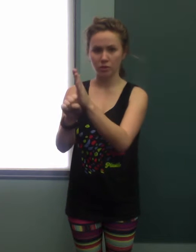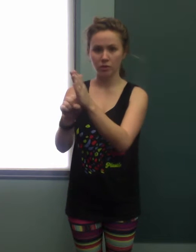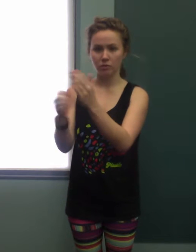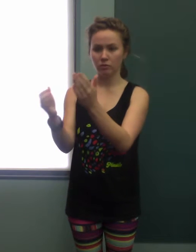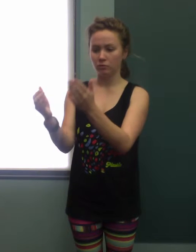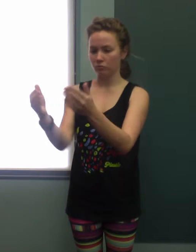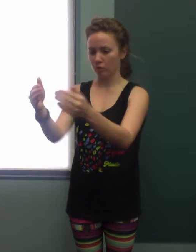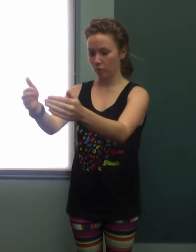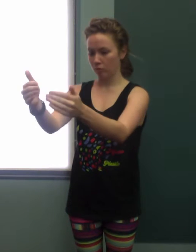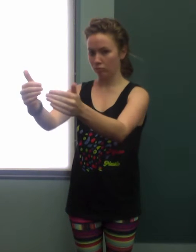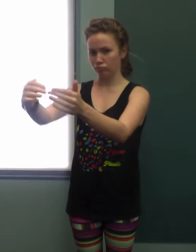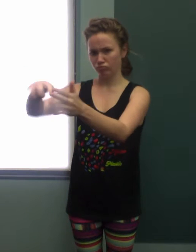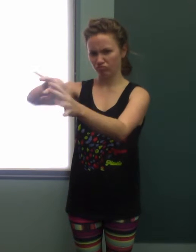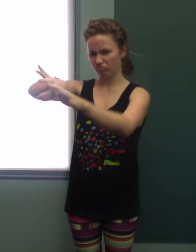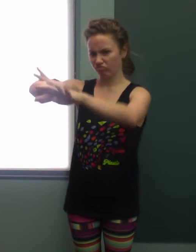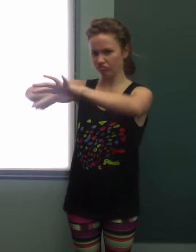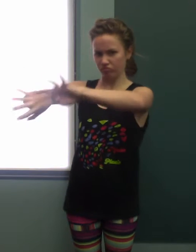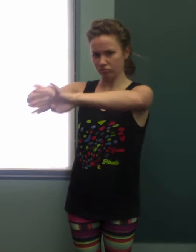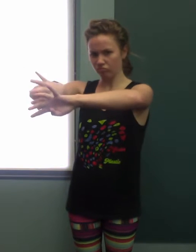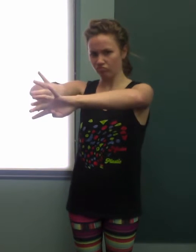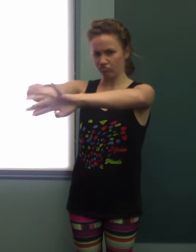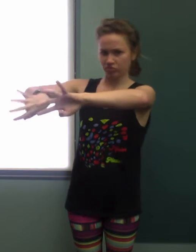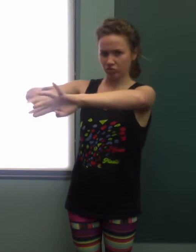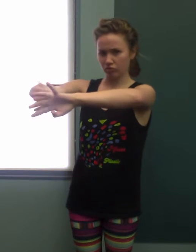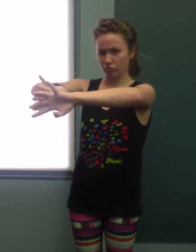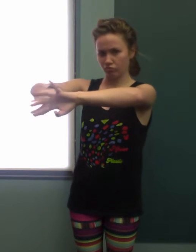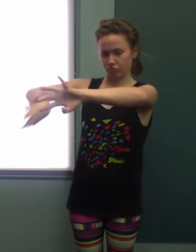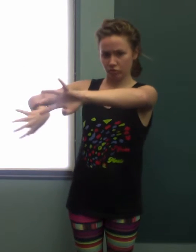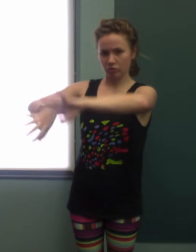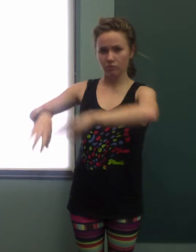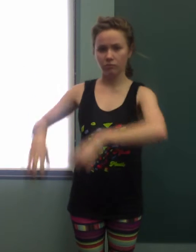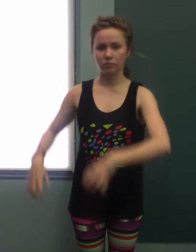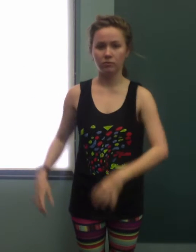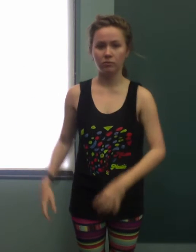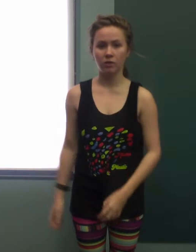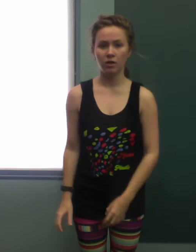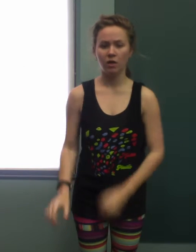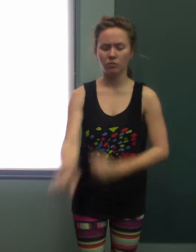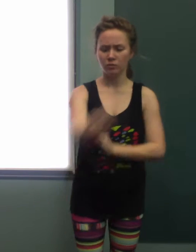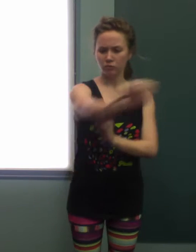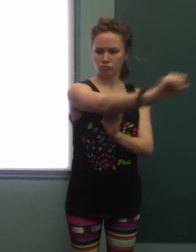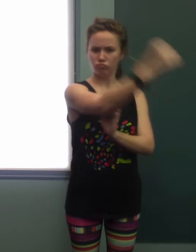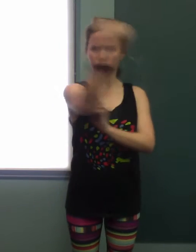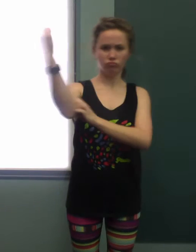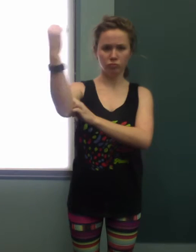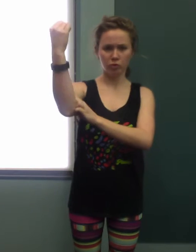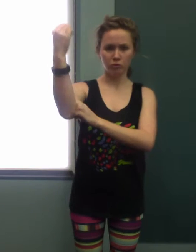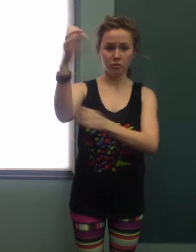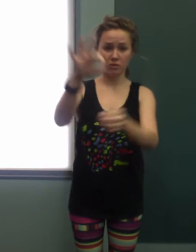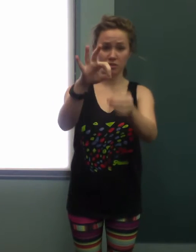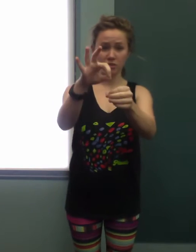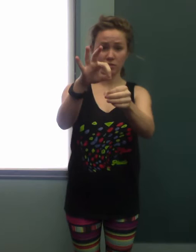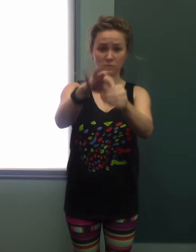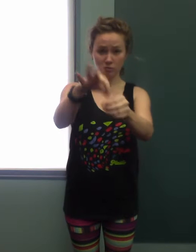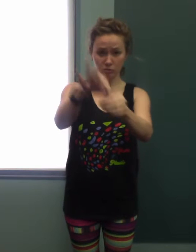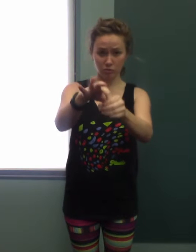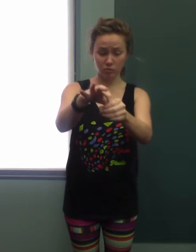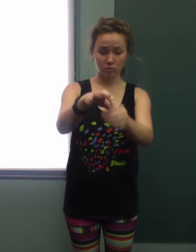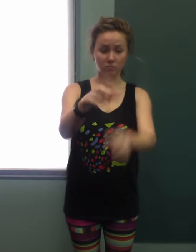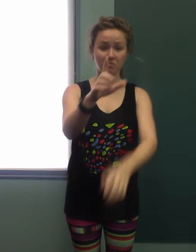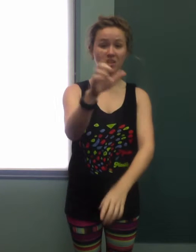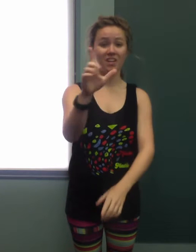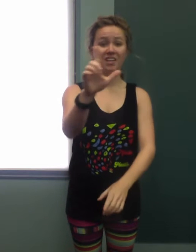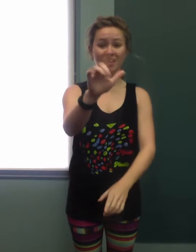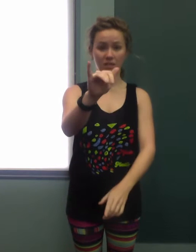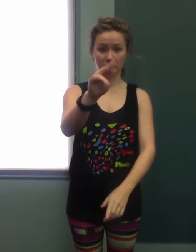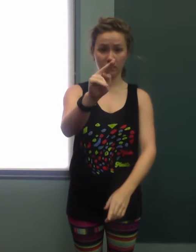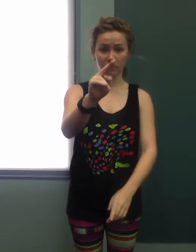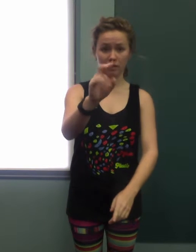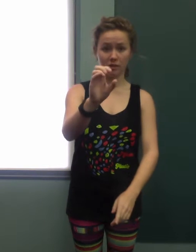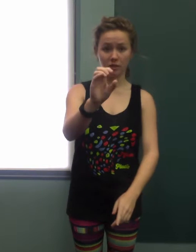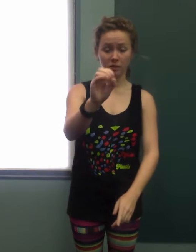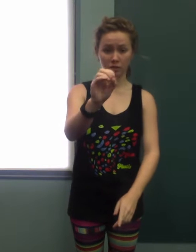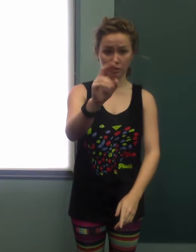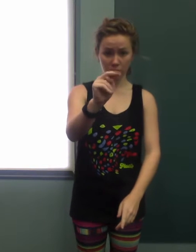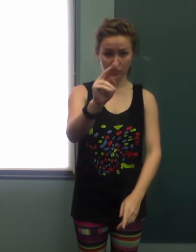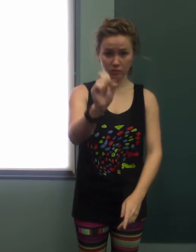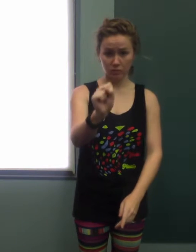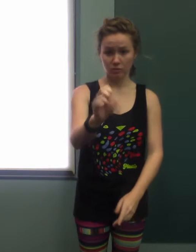the Southern viewpoint, a protest against Lincoln's call to invade the South. From the